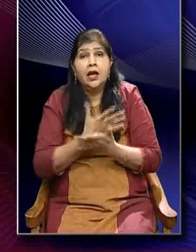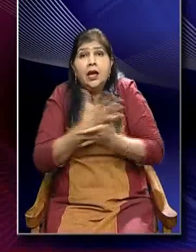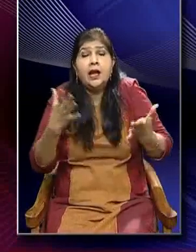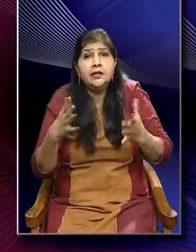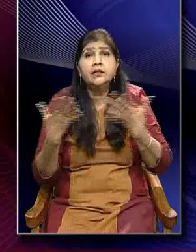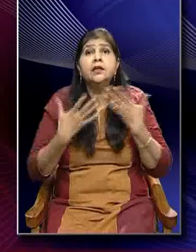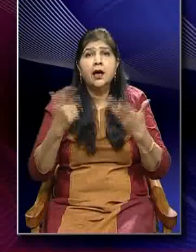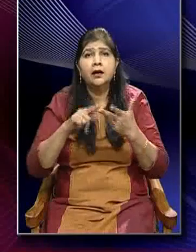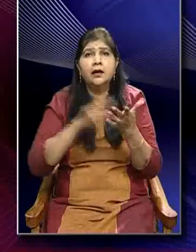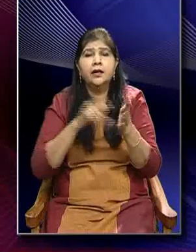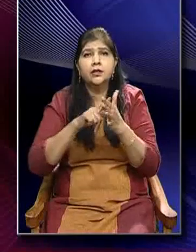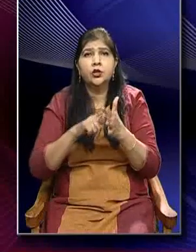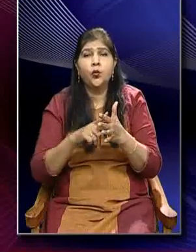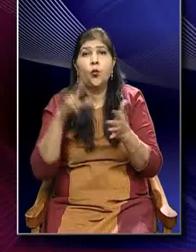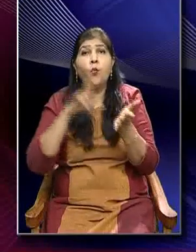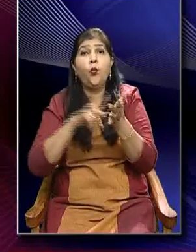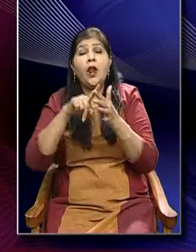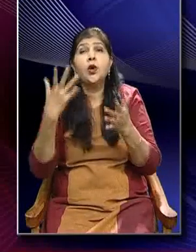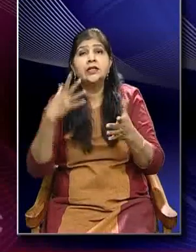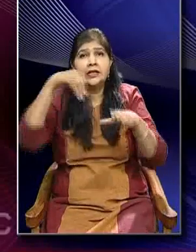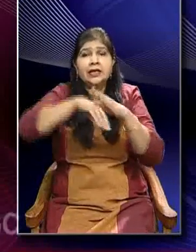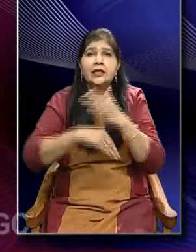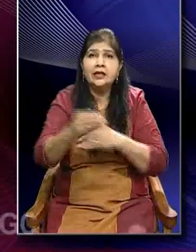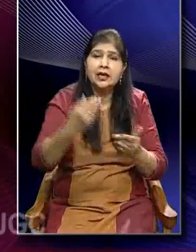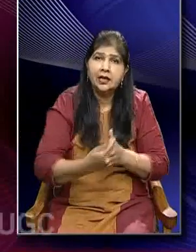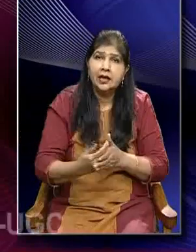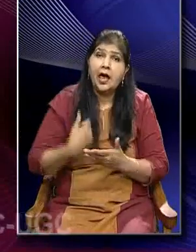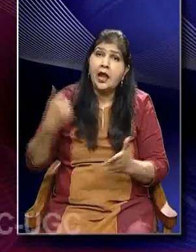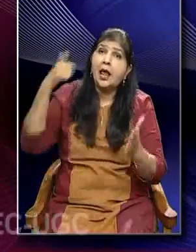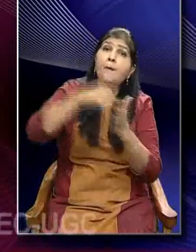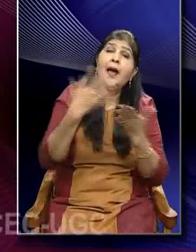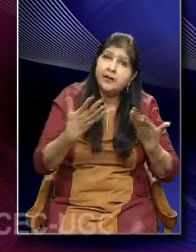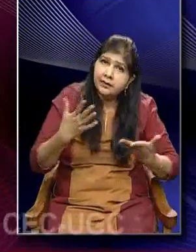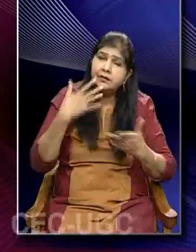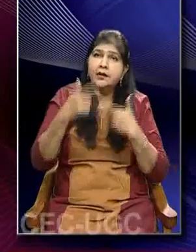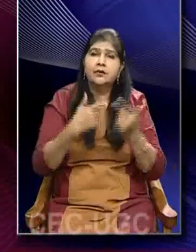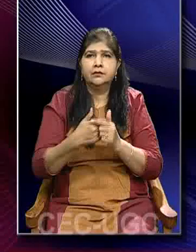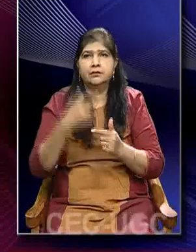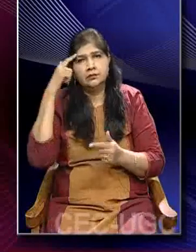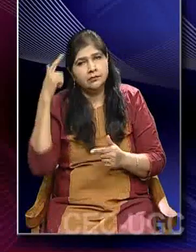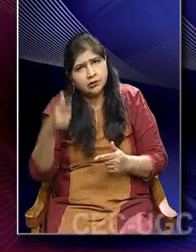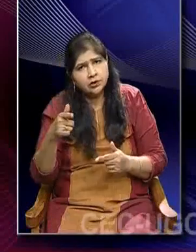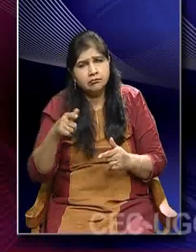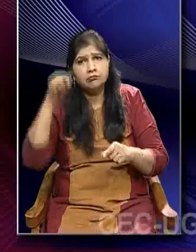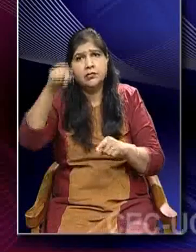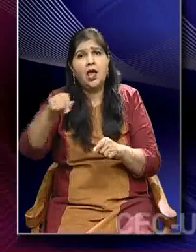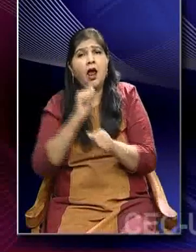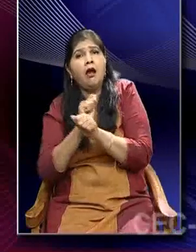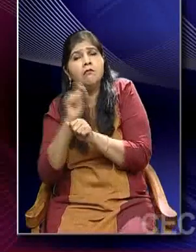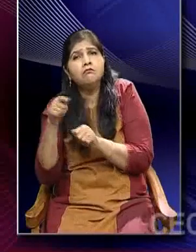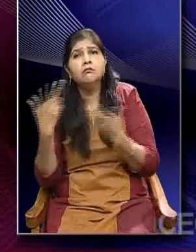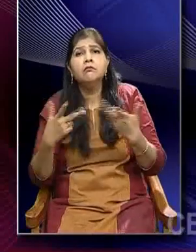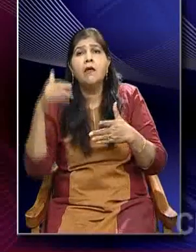processes, velocity of them, impact of their